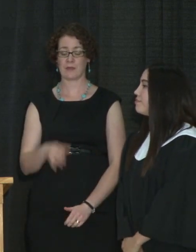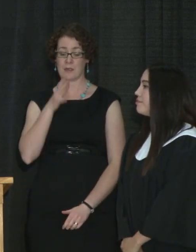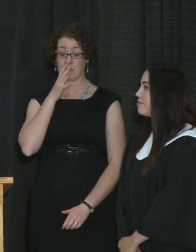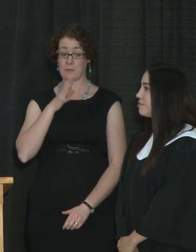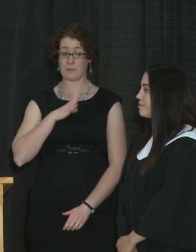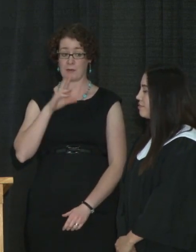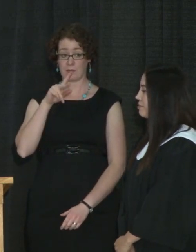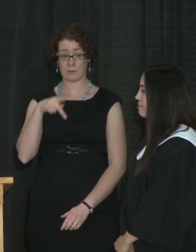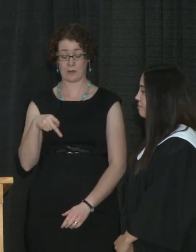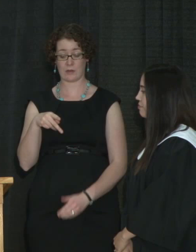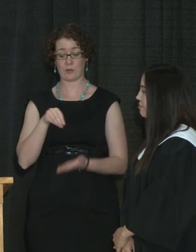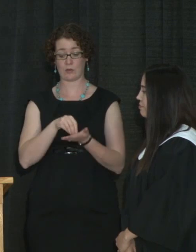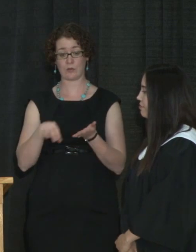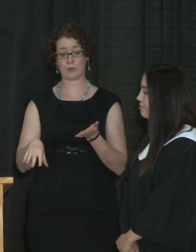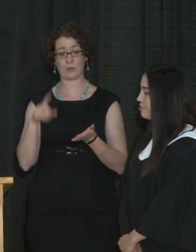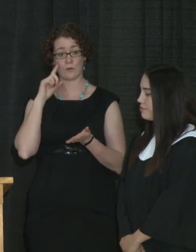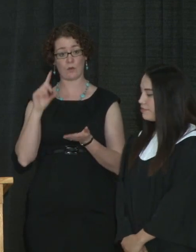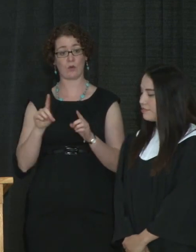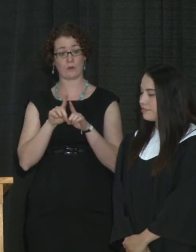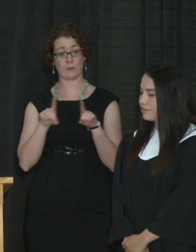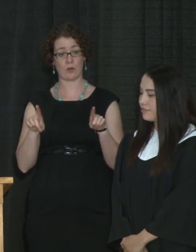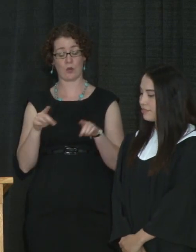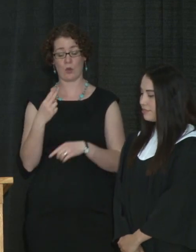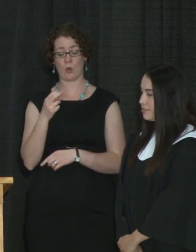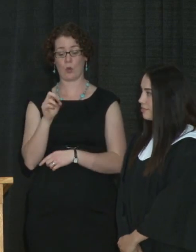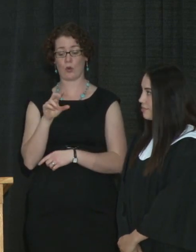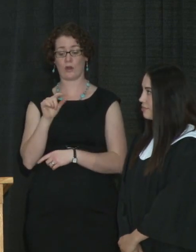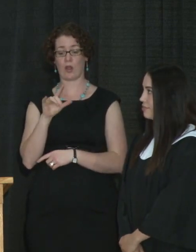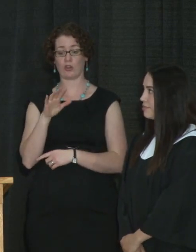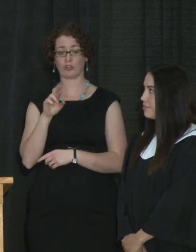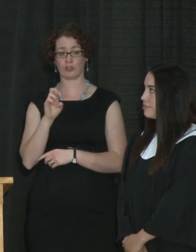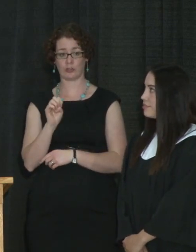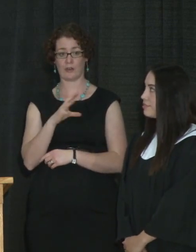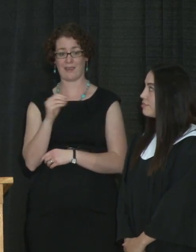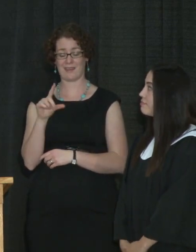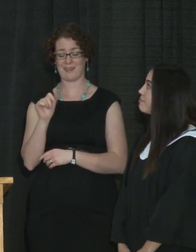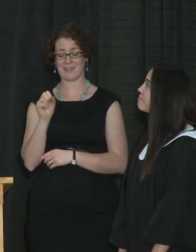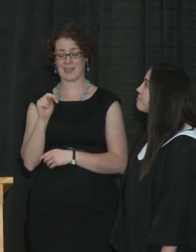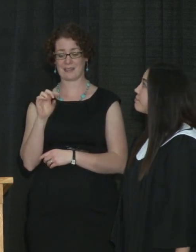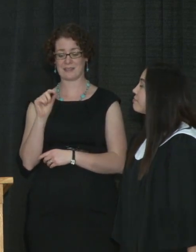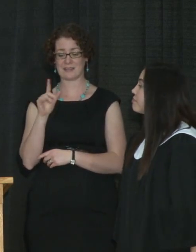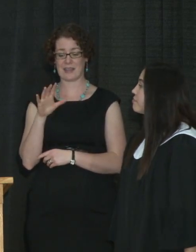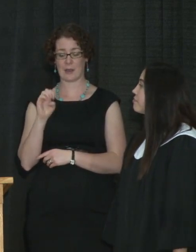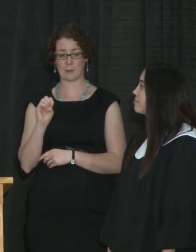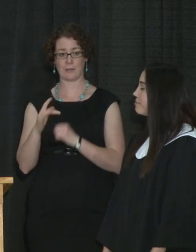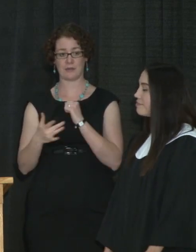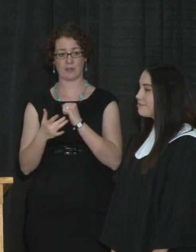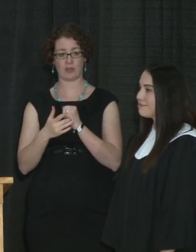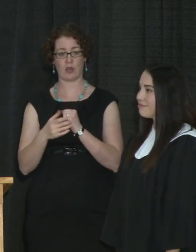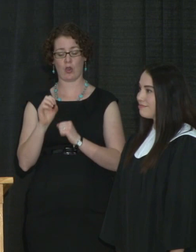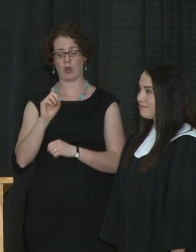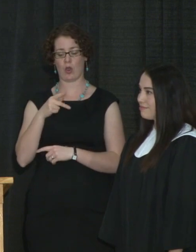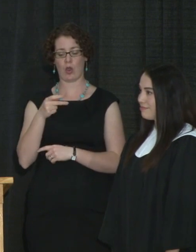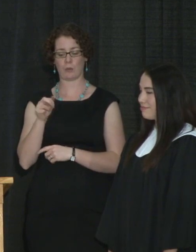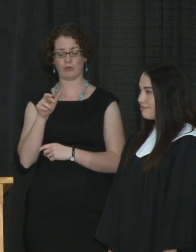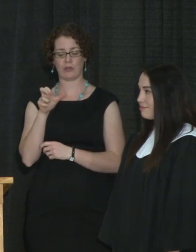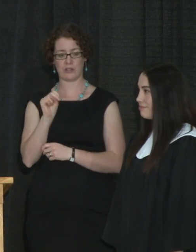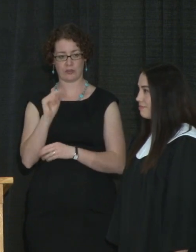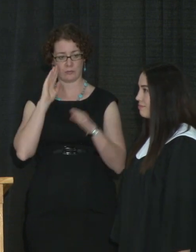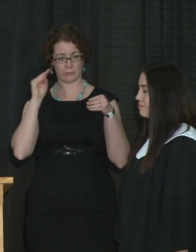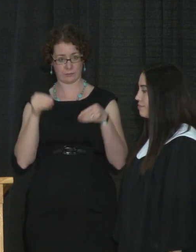Madam Vice President, the candidates for the diploma in horticulture and landscape technology, operations